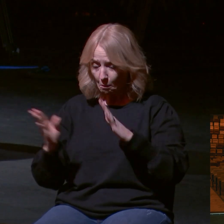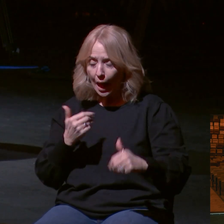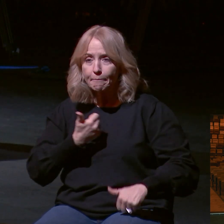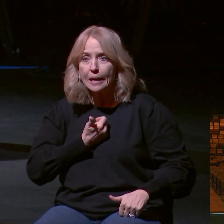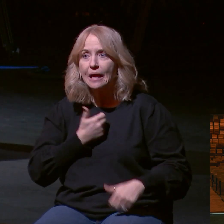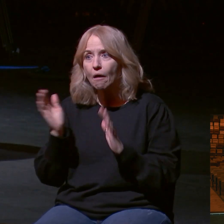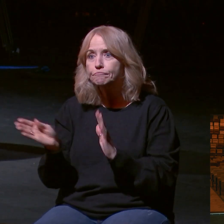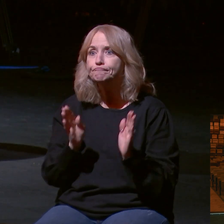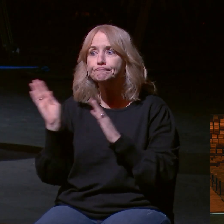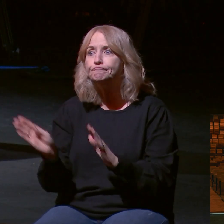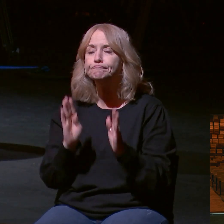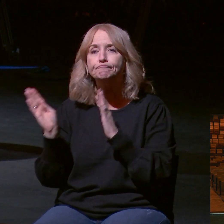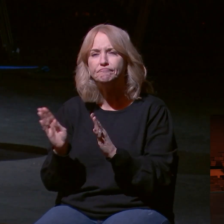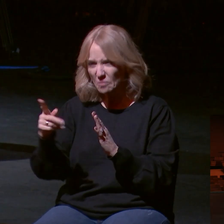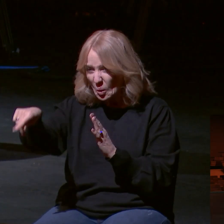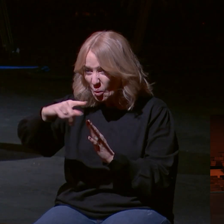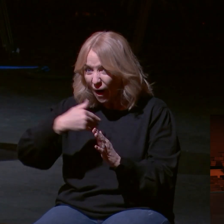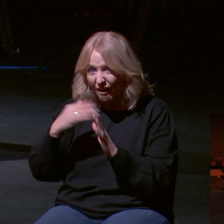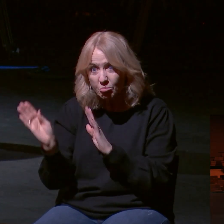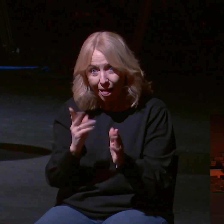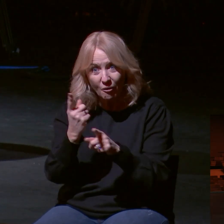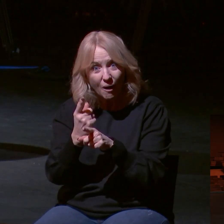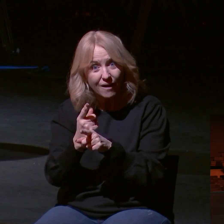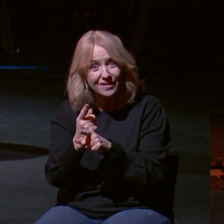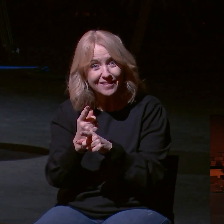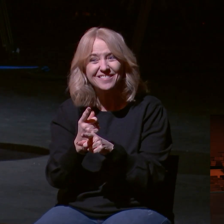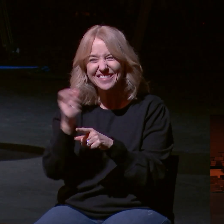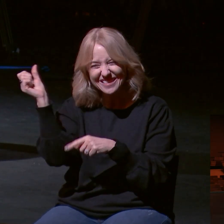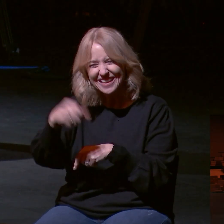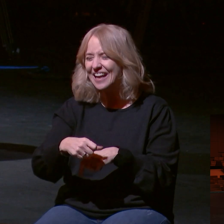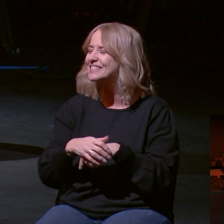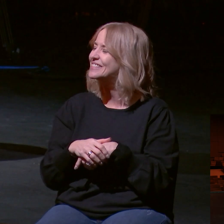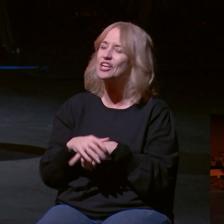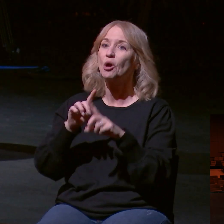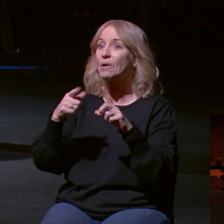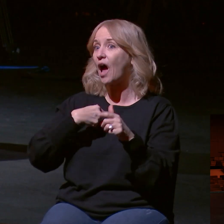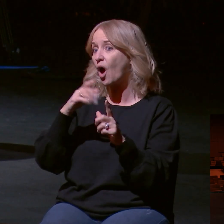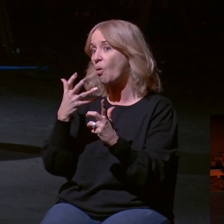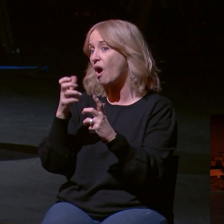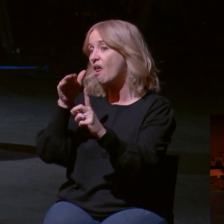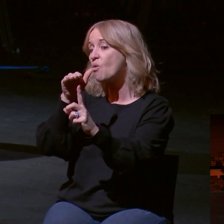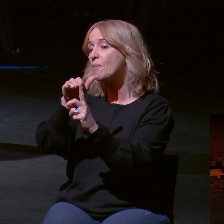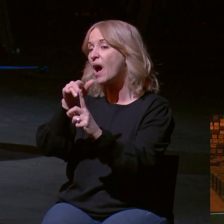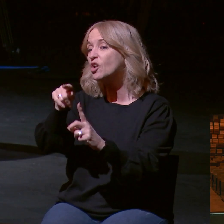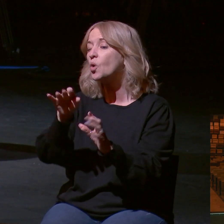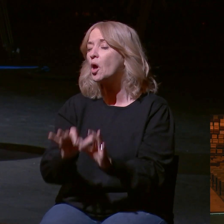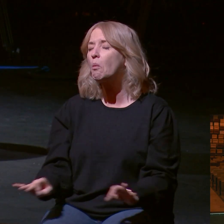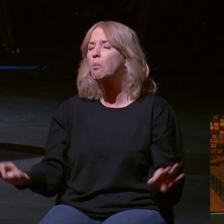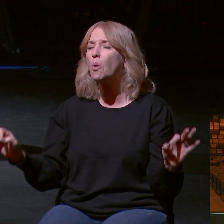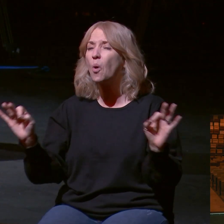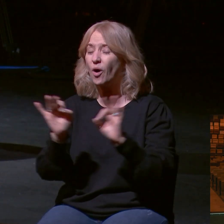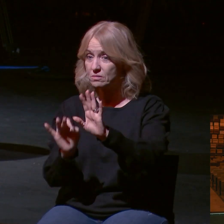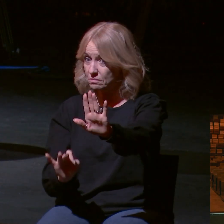to say that we all have plans. But I want to remind you of something very important heading into 2025, and hear me on this, because